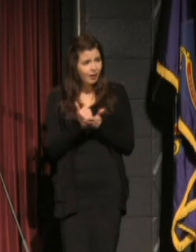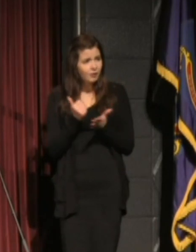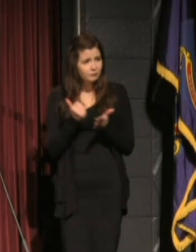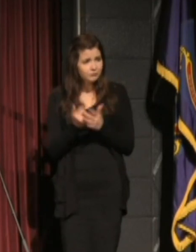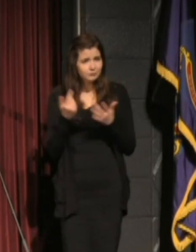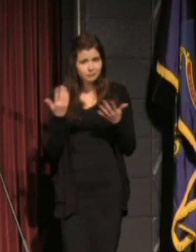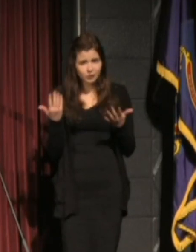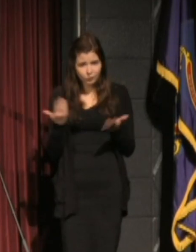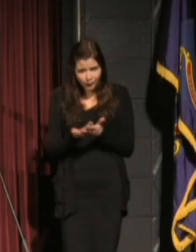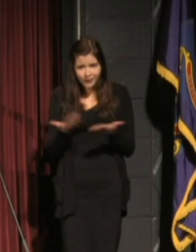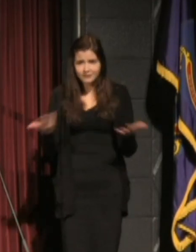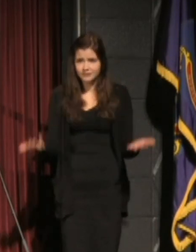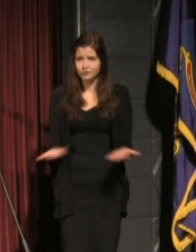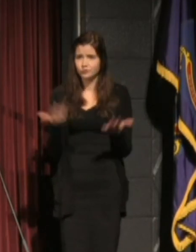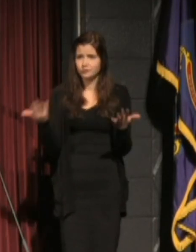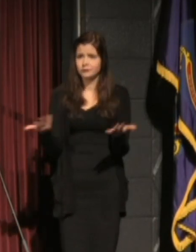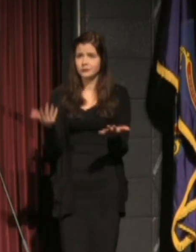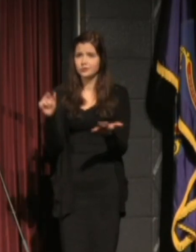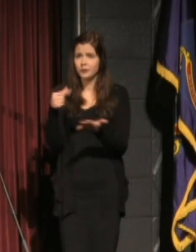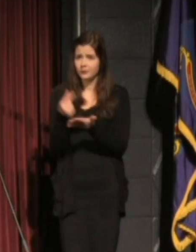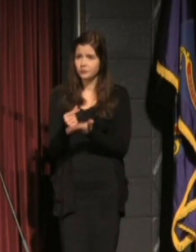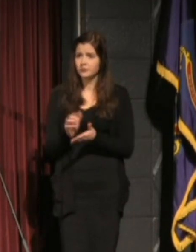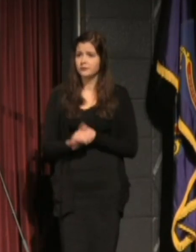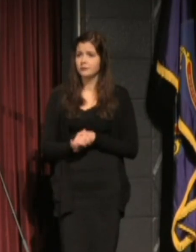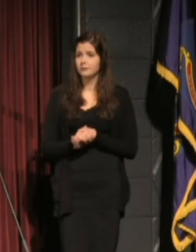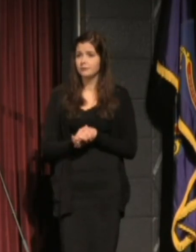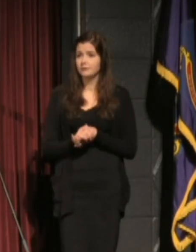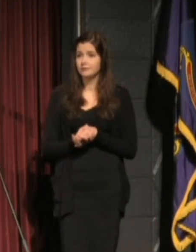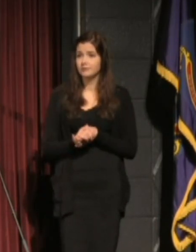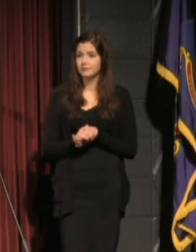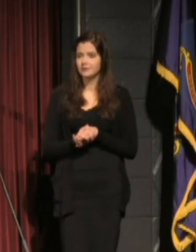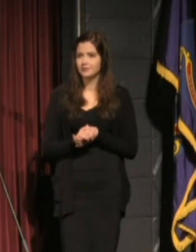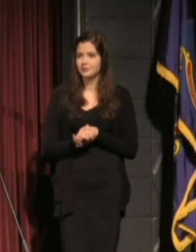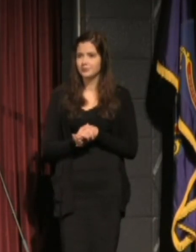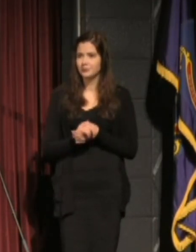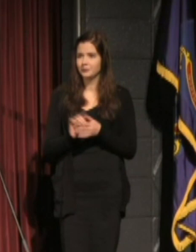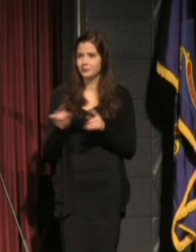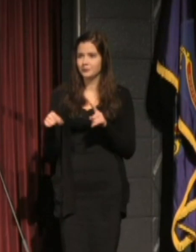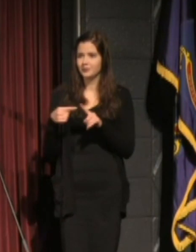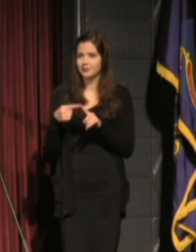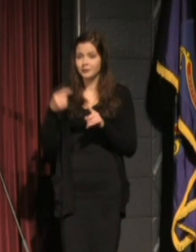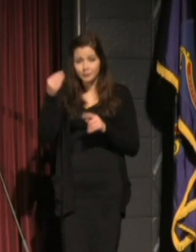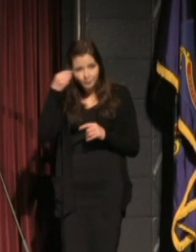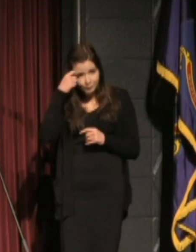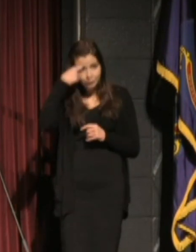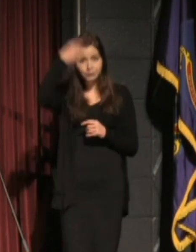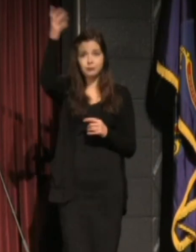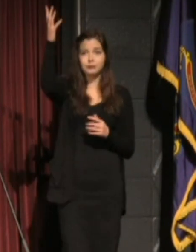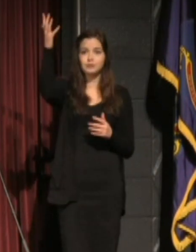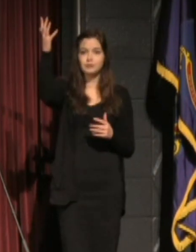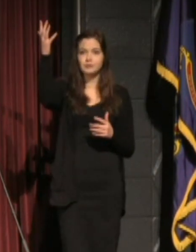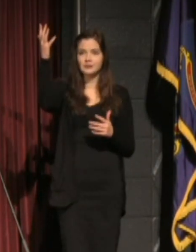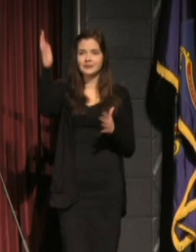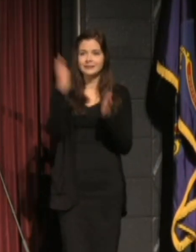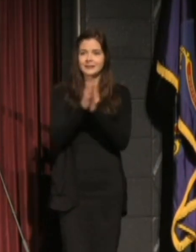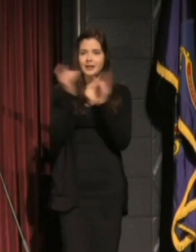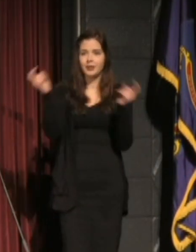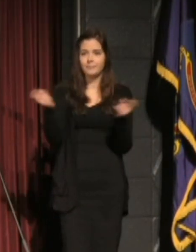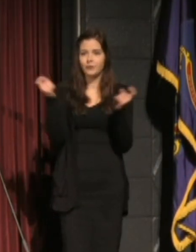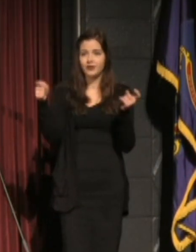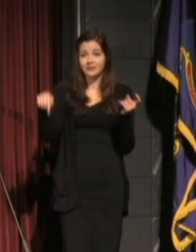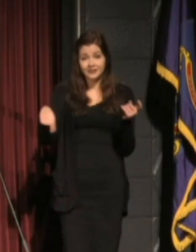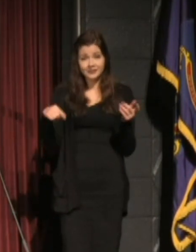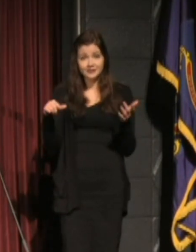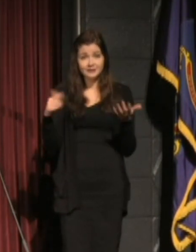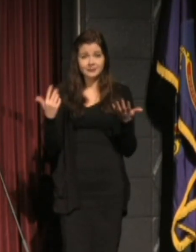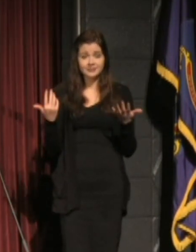point in your graduation. When you throw your mortarboards in the air to celebrate at the end of this ceremony and this phase